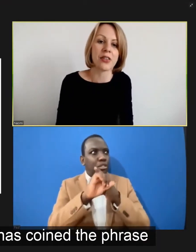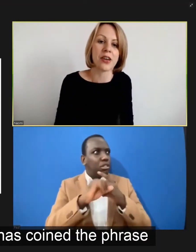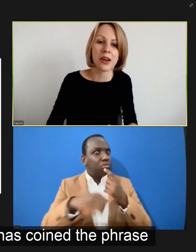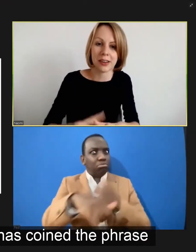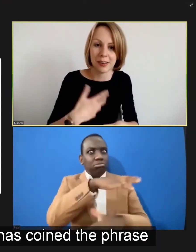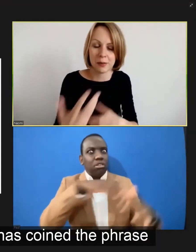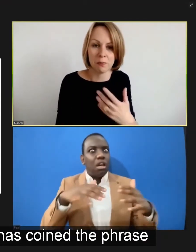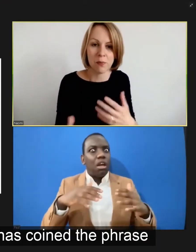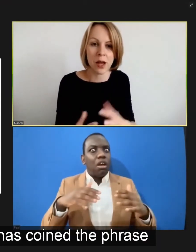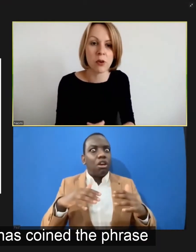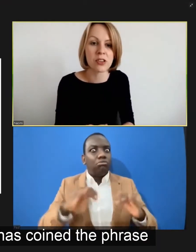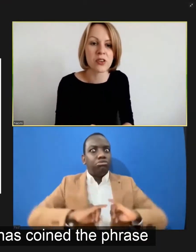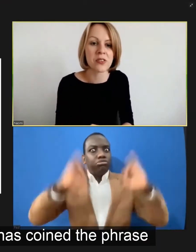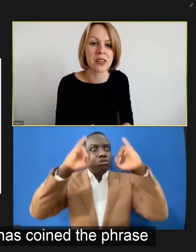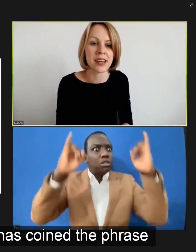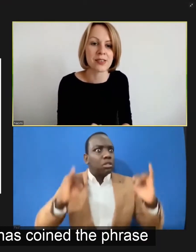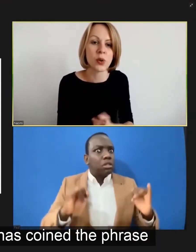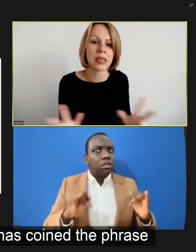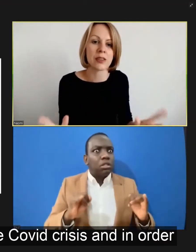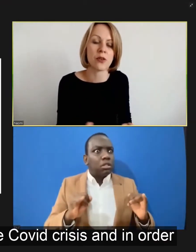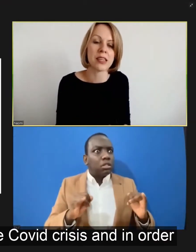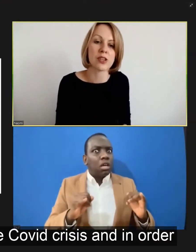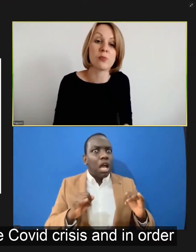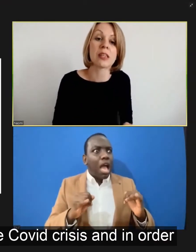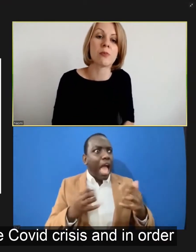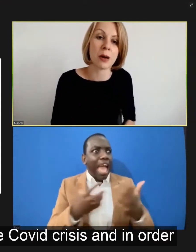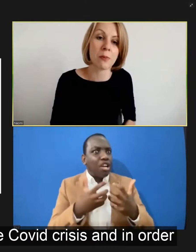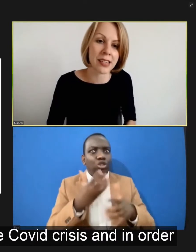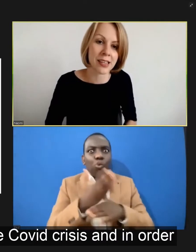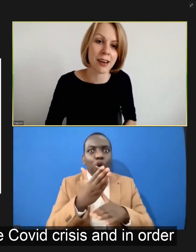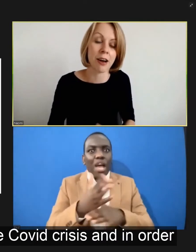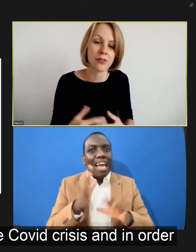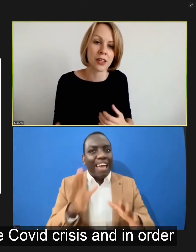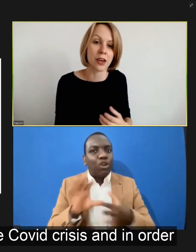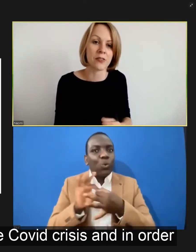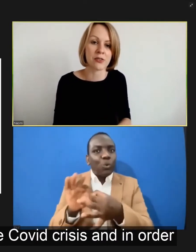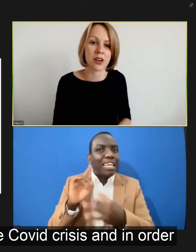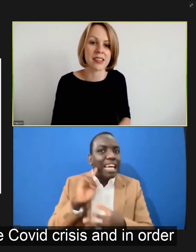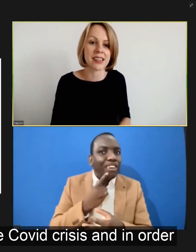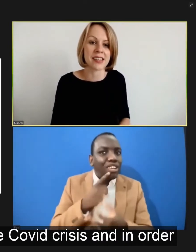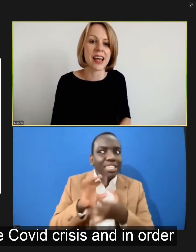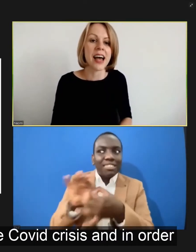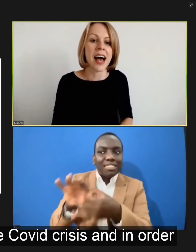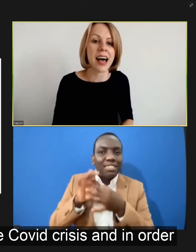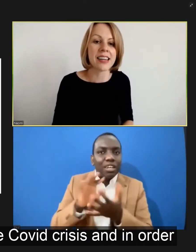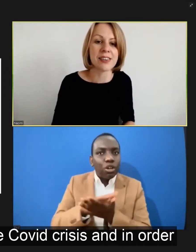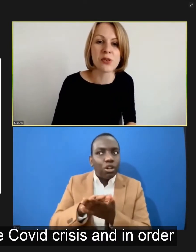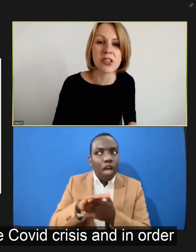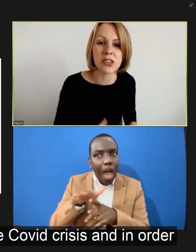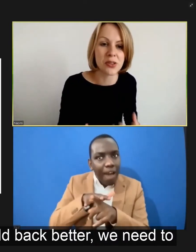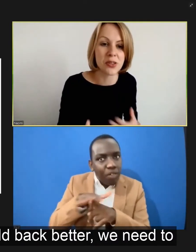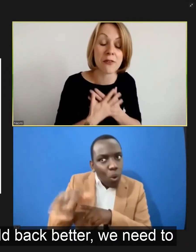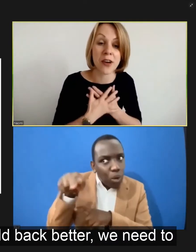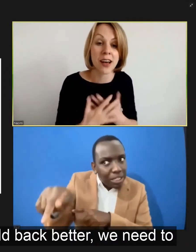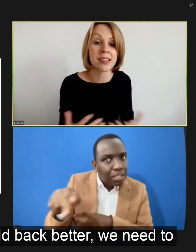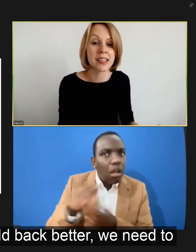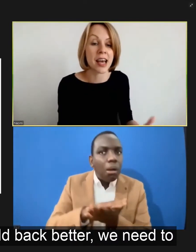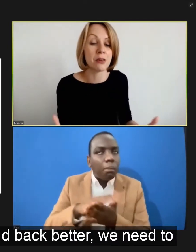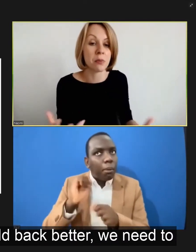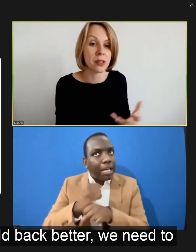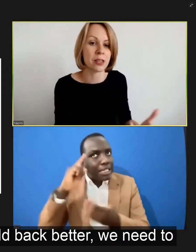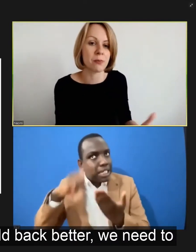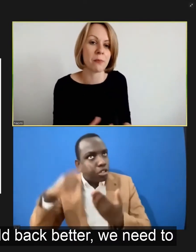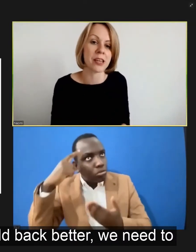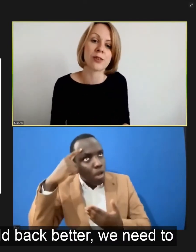that Boris Johnson has coined the phrase to build back better after the COVID crisis. And in order to do that, for us to help